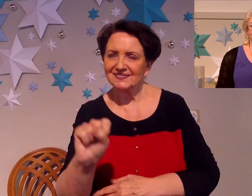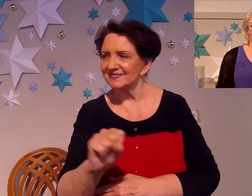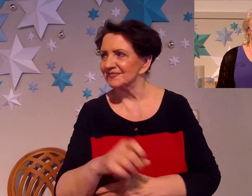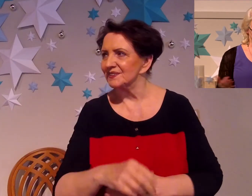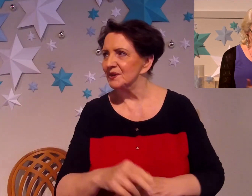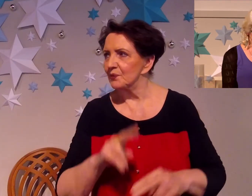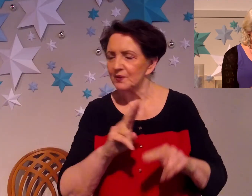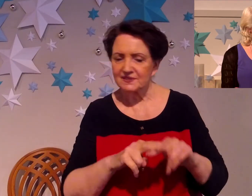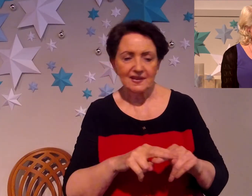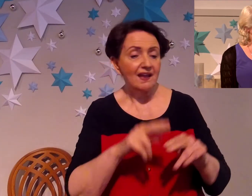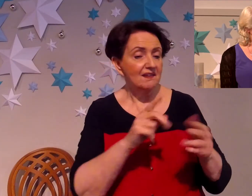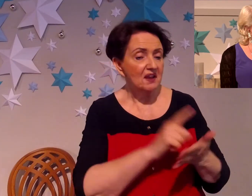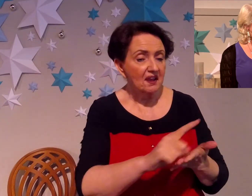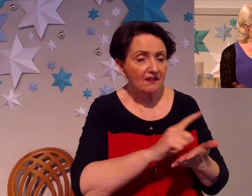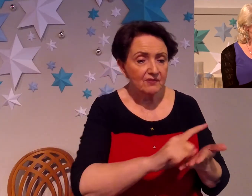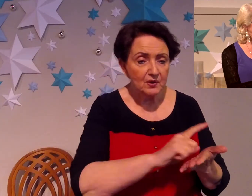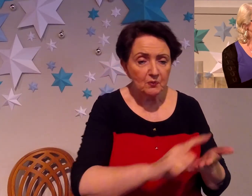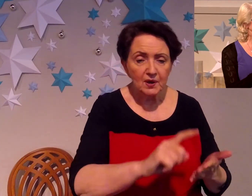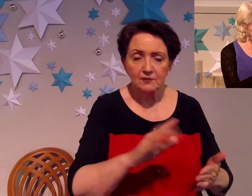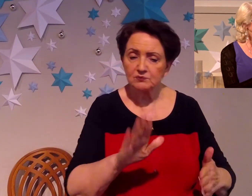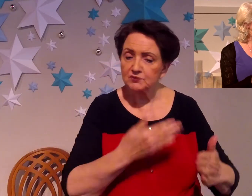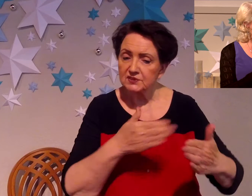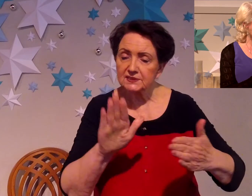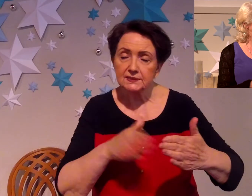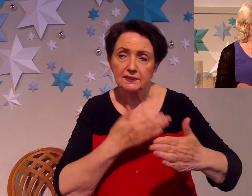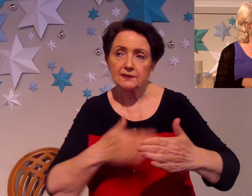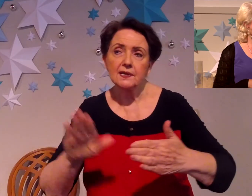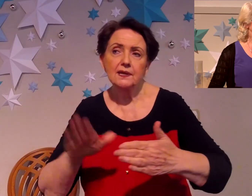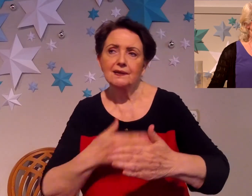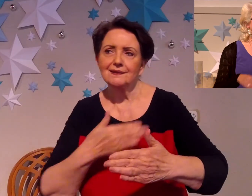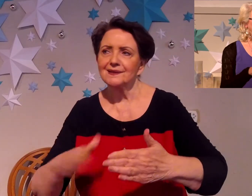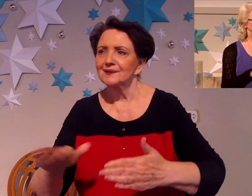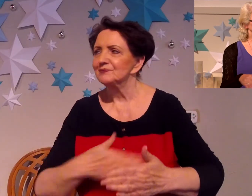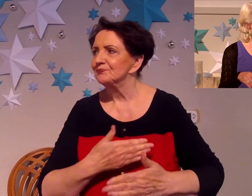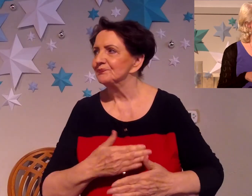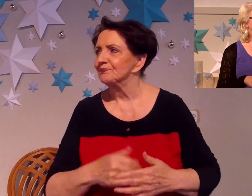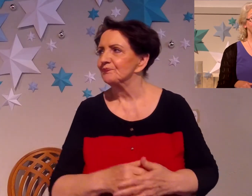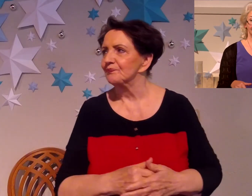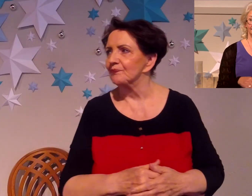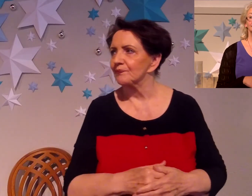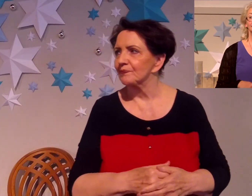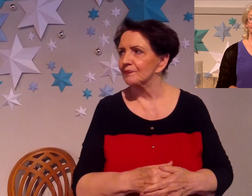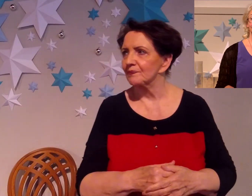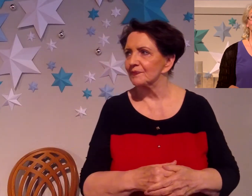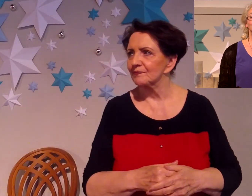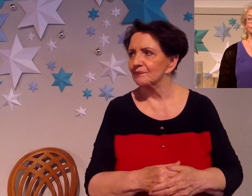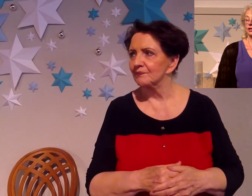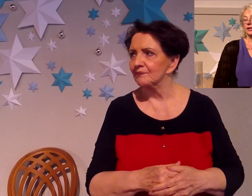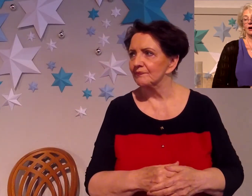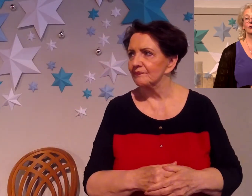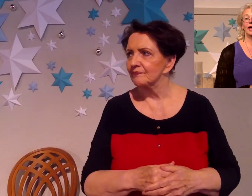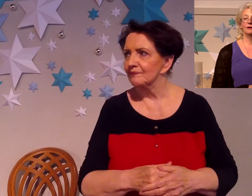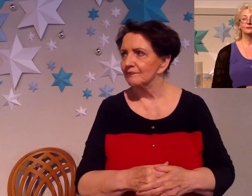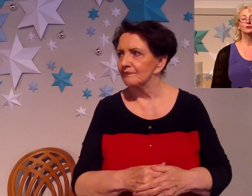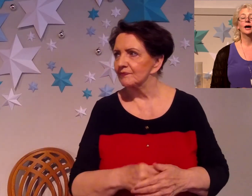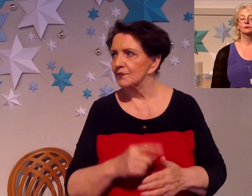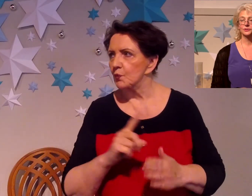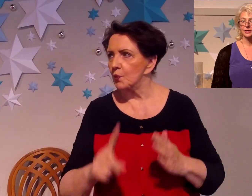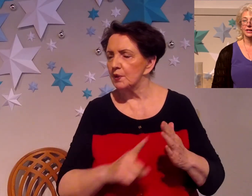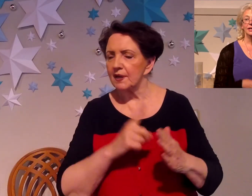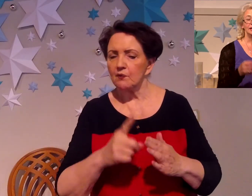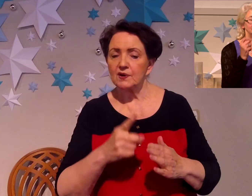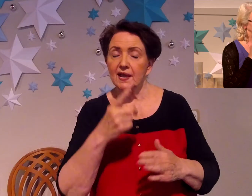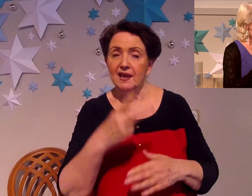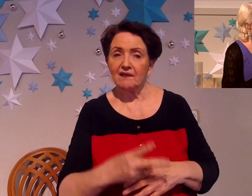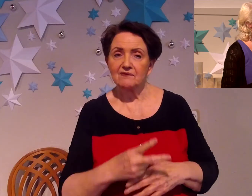to 2 hours with the songbooks open, with the words in front of us, and we sang for an hour and a half, 2